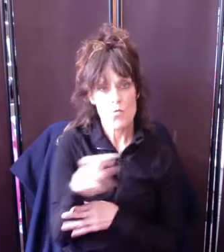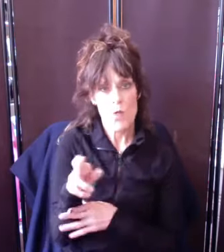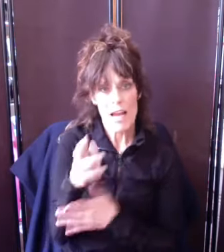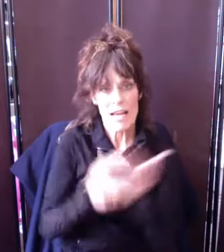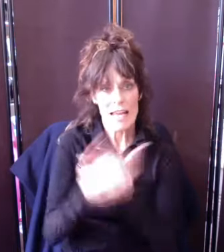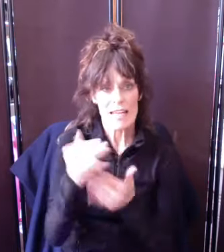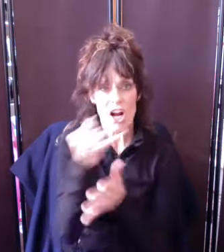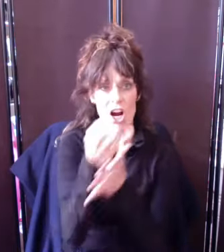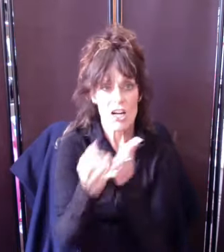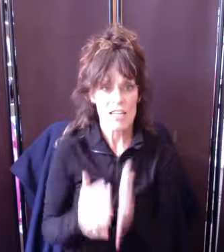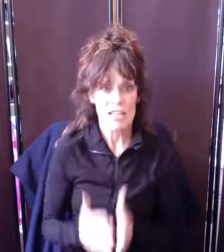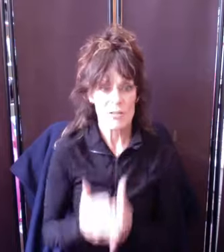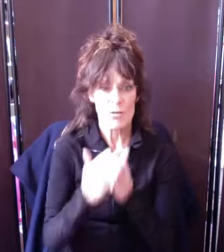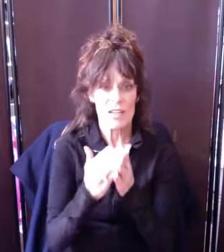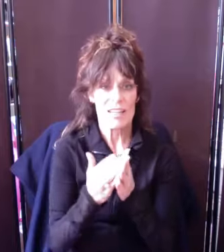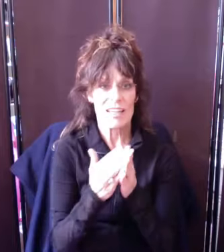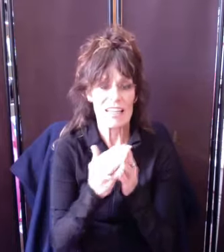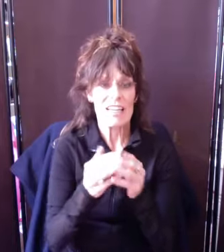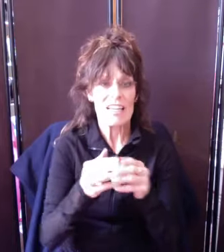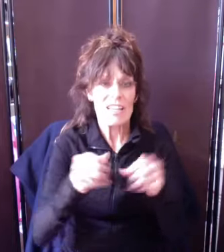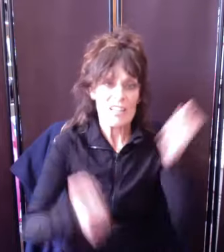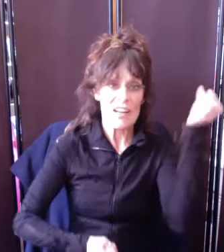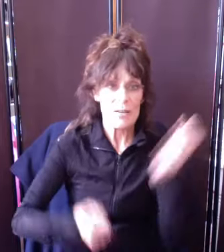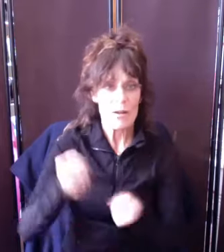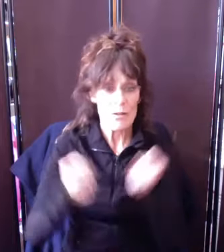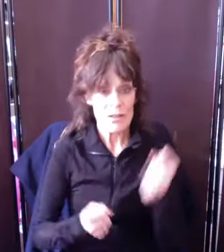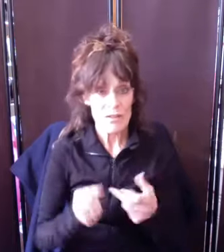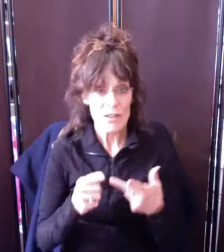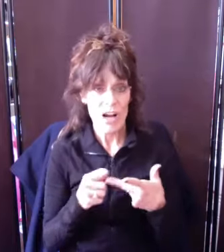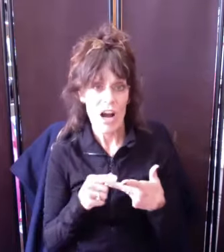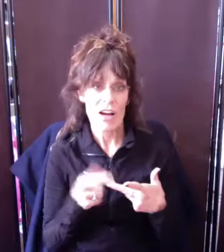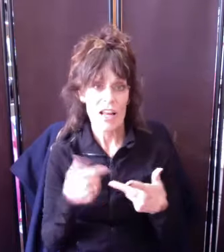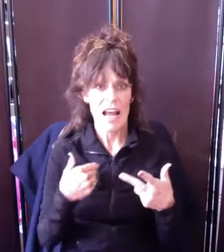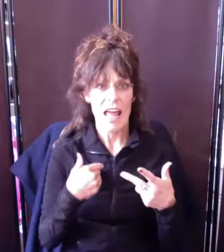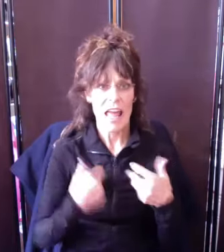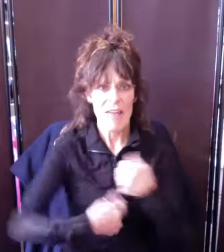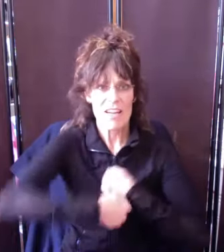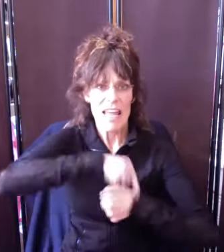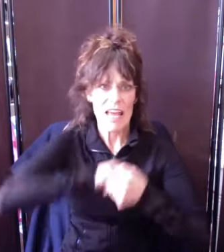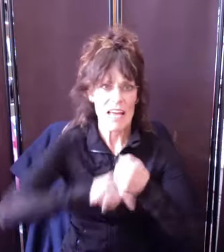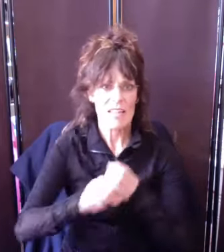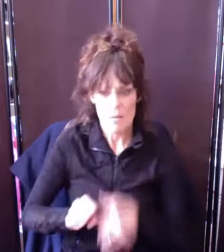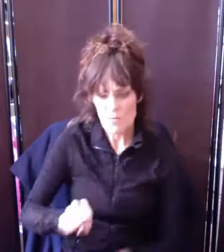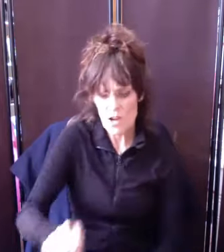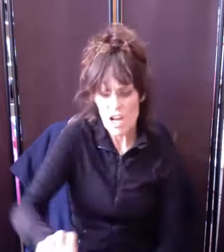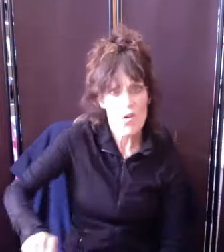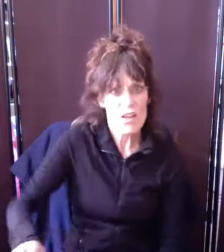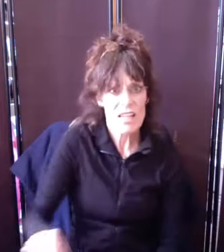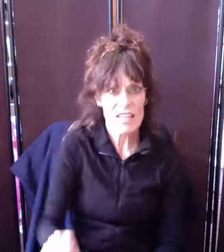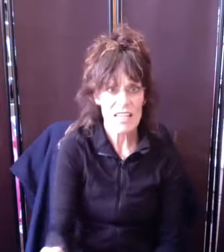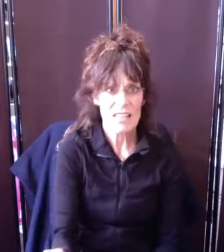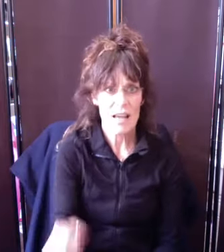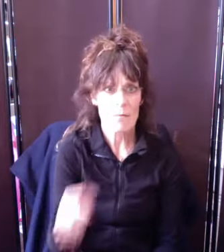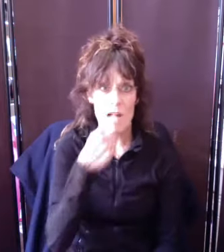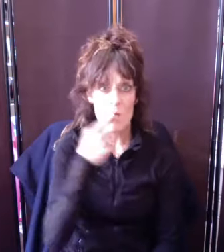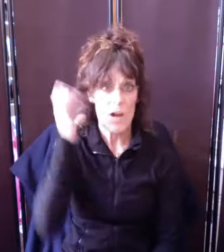transmission car, and I am in a cast from fingertip to shoulder. right? And my red hair then was twice as long as it